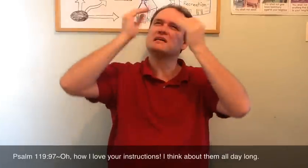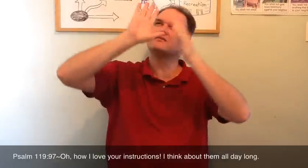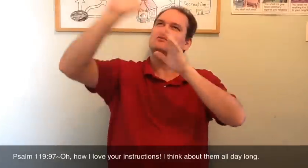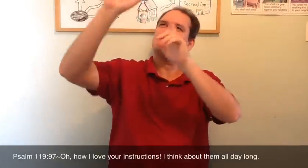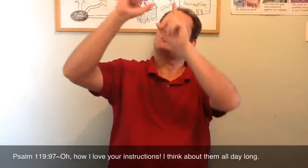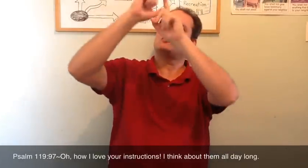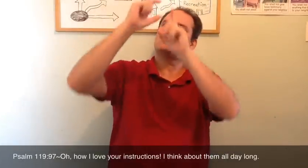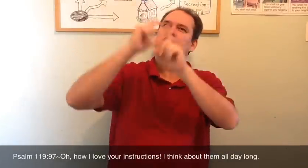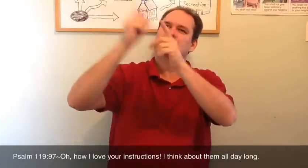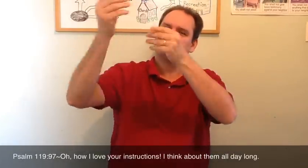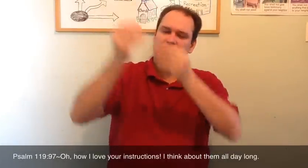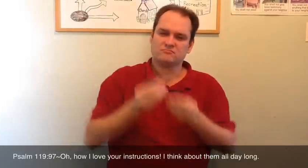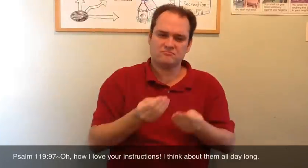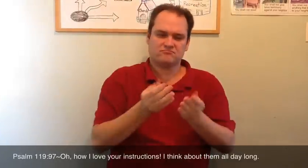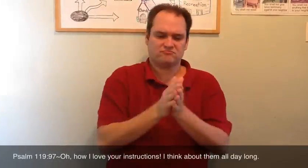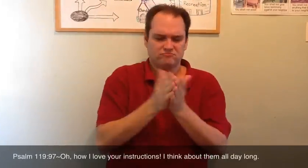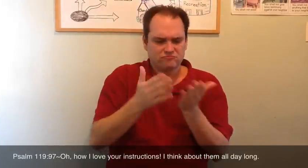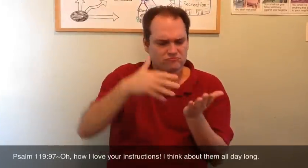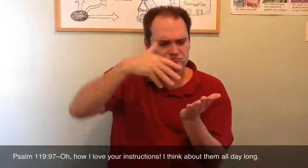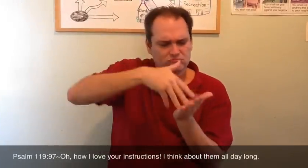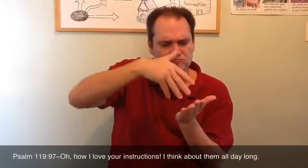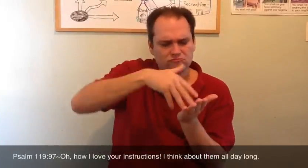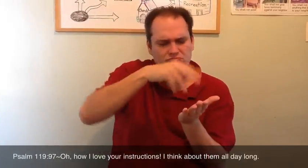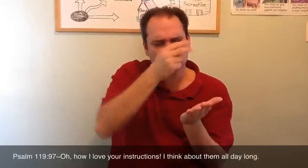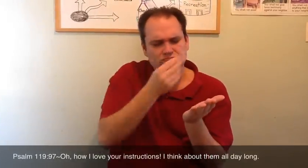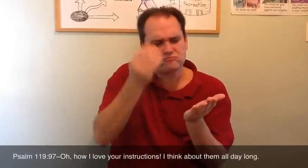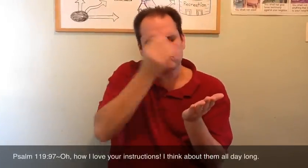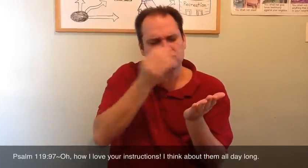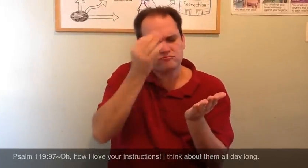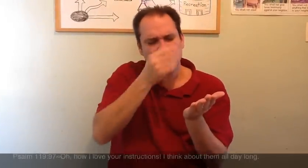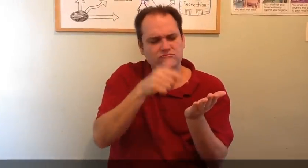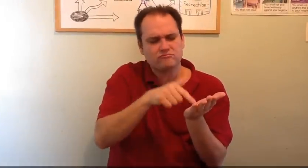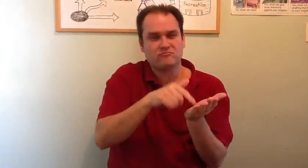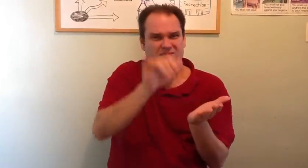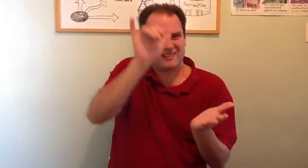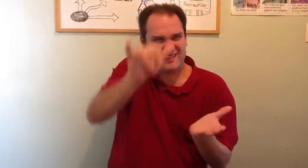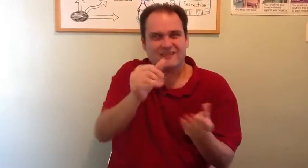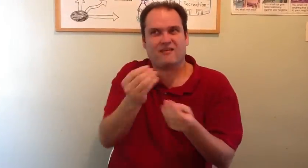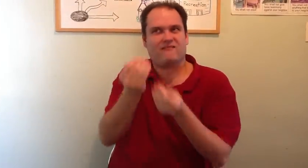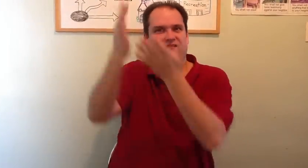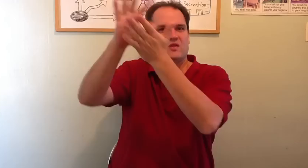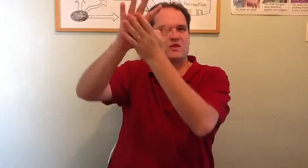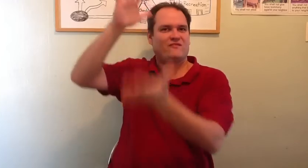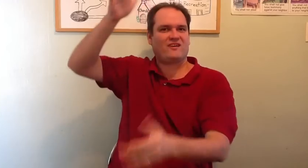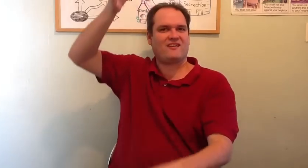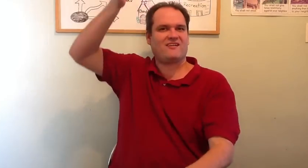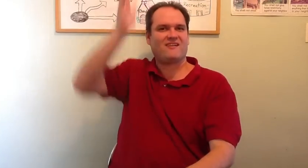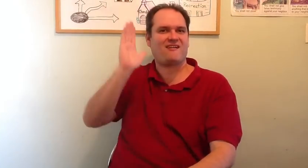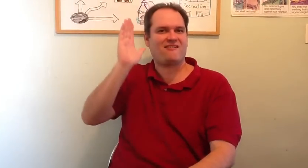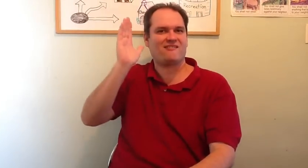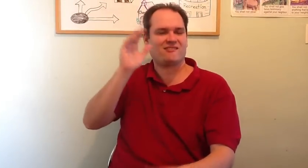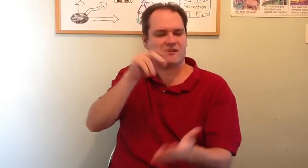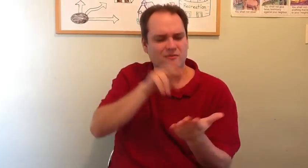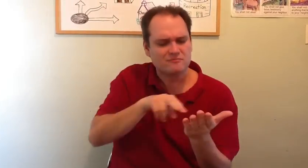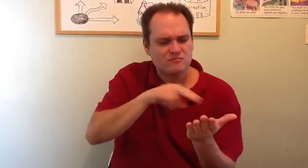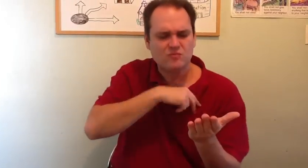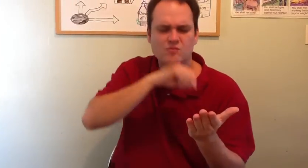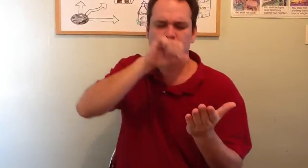We should meditate on His Word every day and study His Word every day. That's giving glory to God